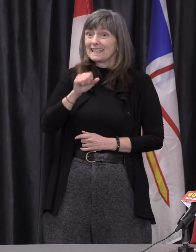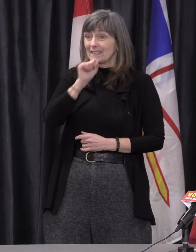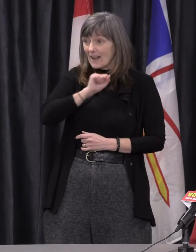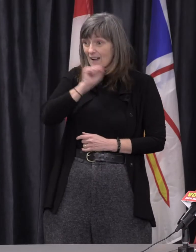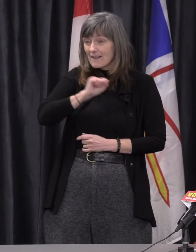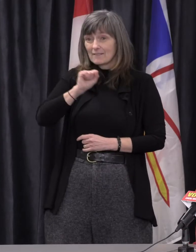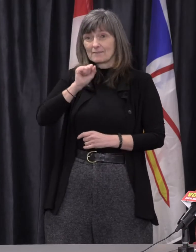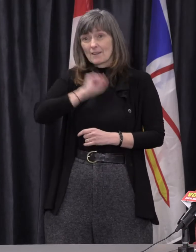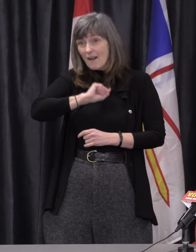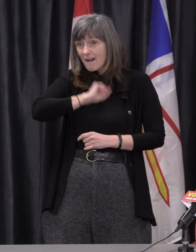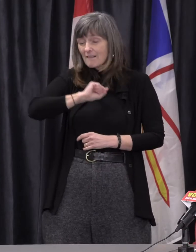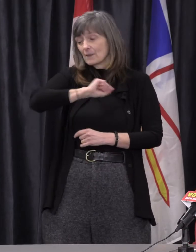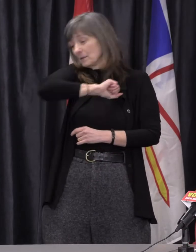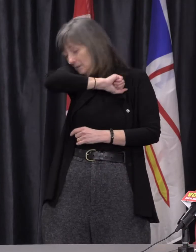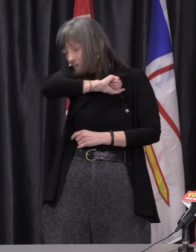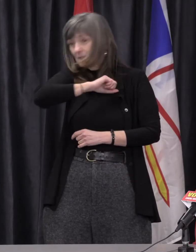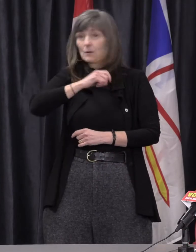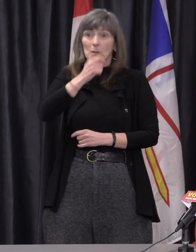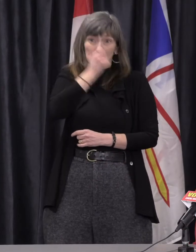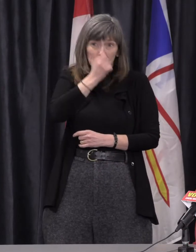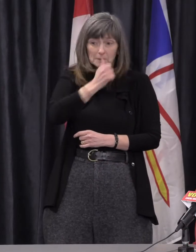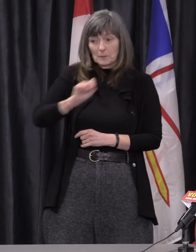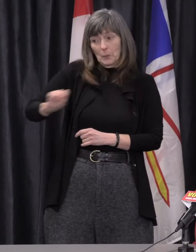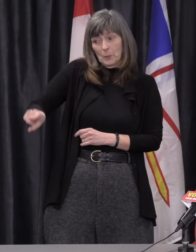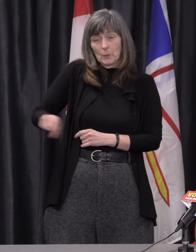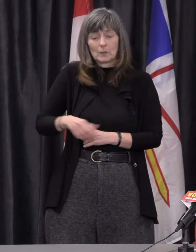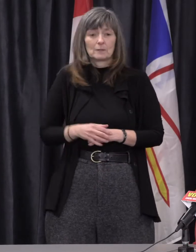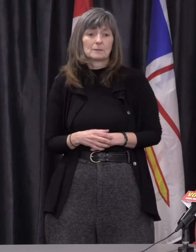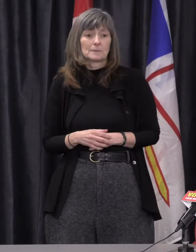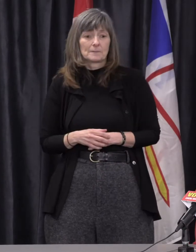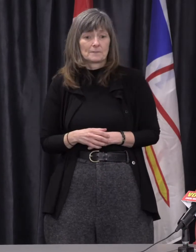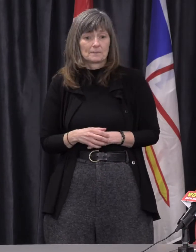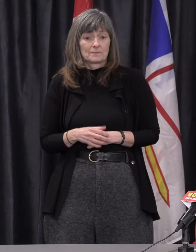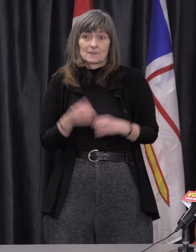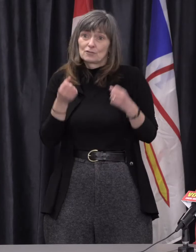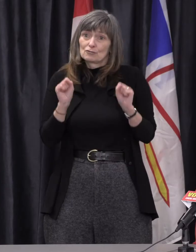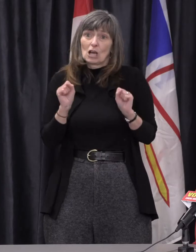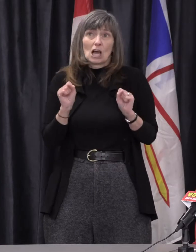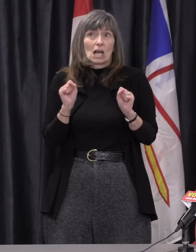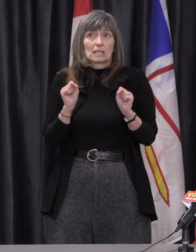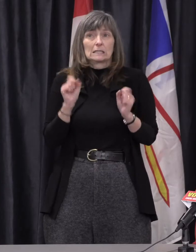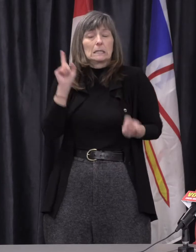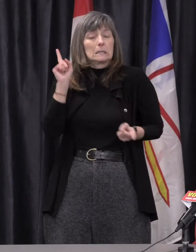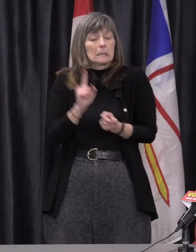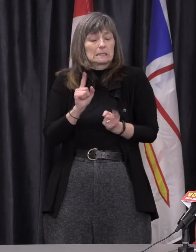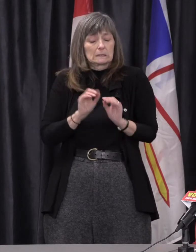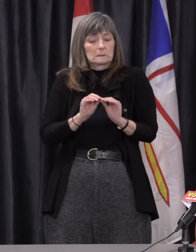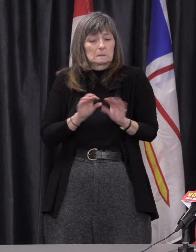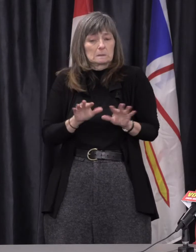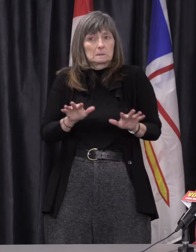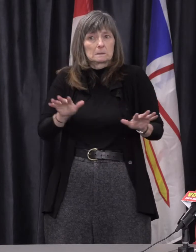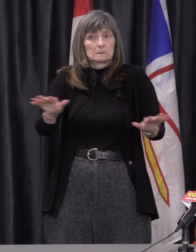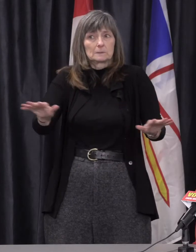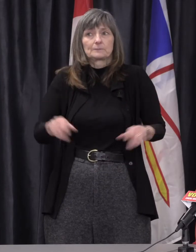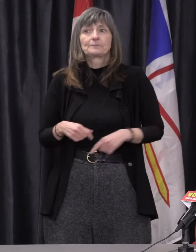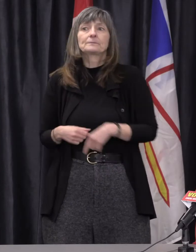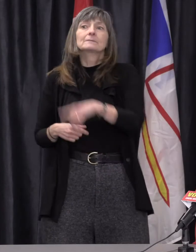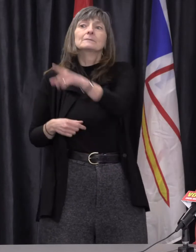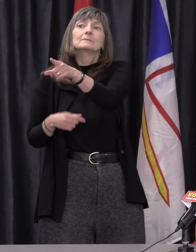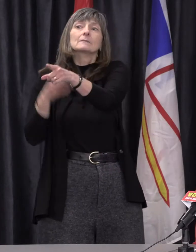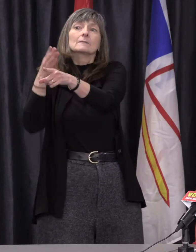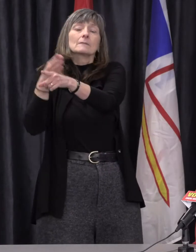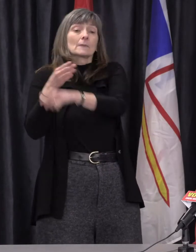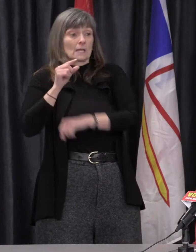into your arm, and try to reduce the spread of any illness as much as possible. The Ordinance